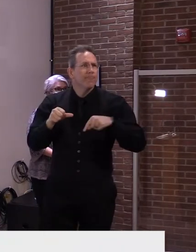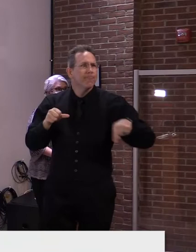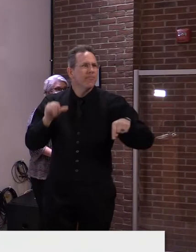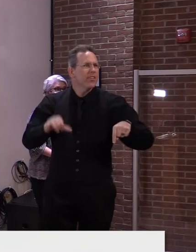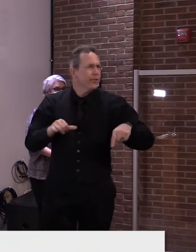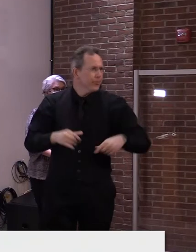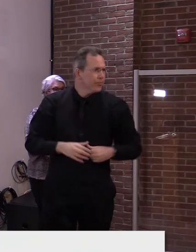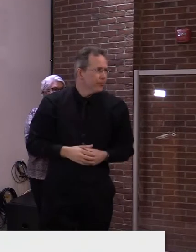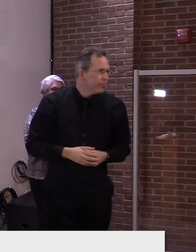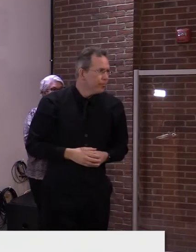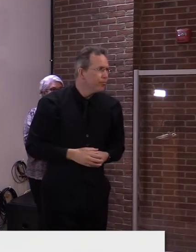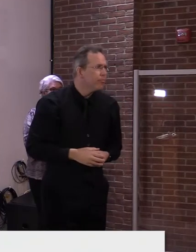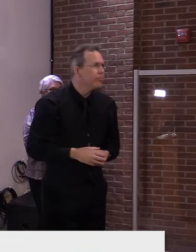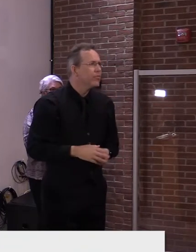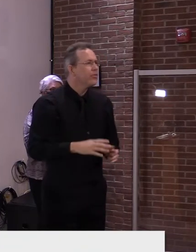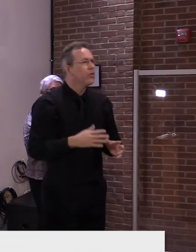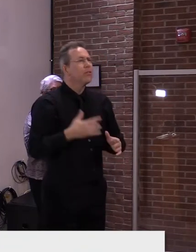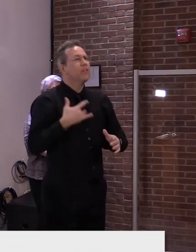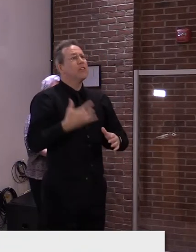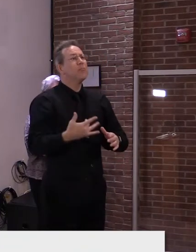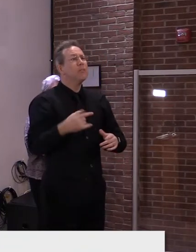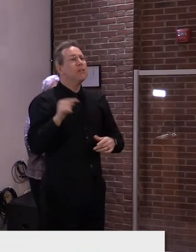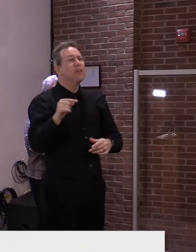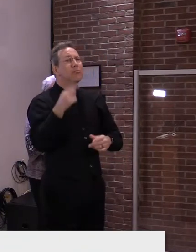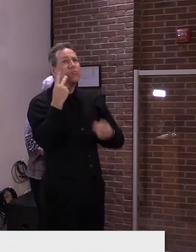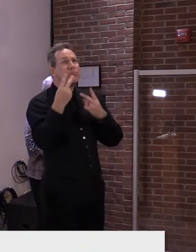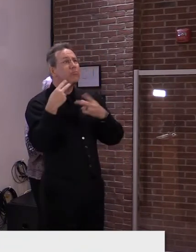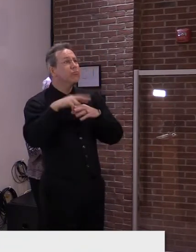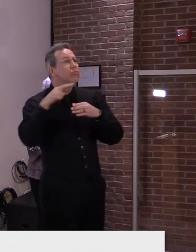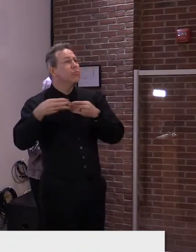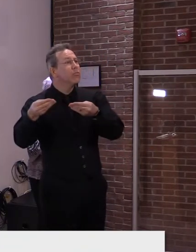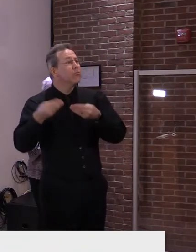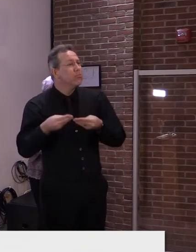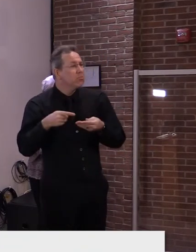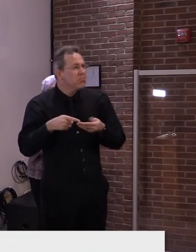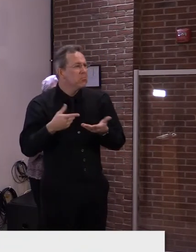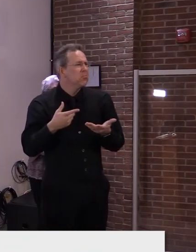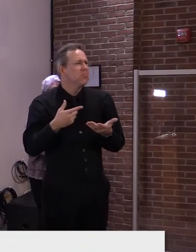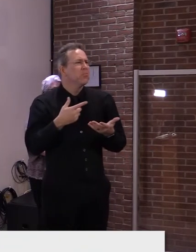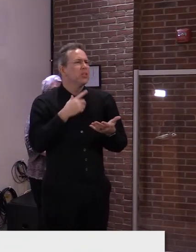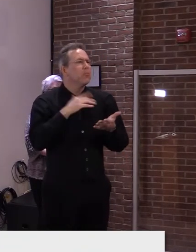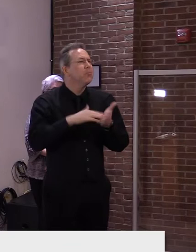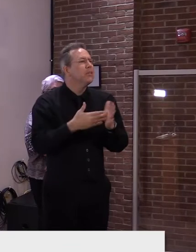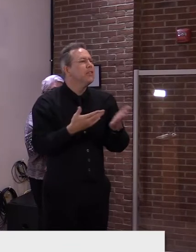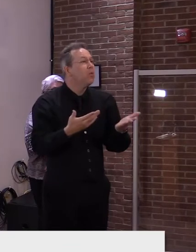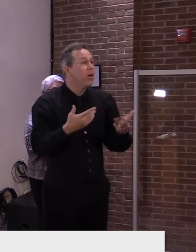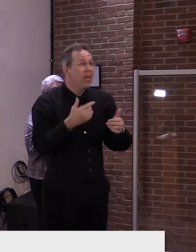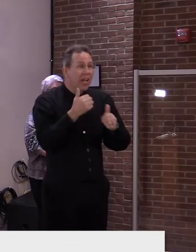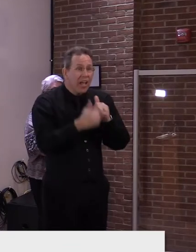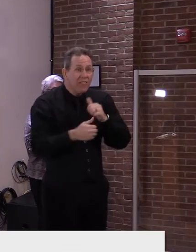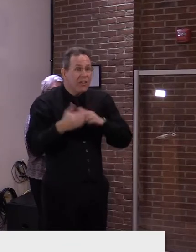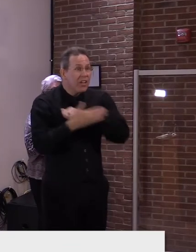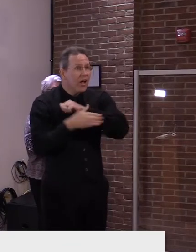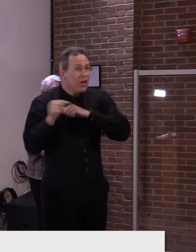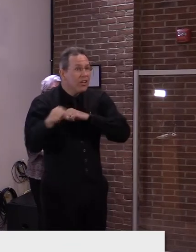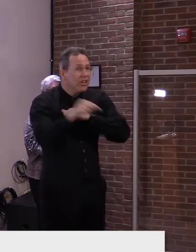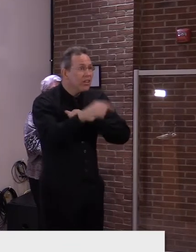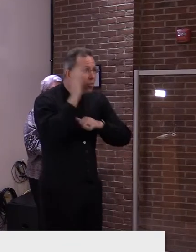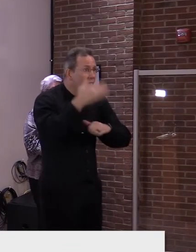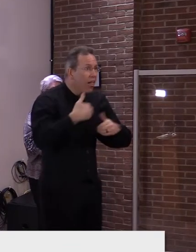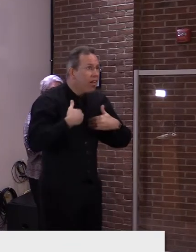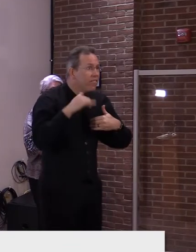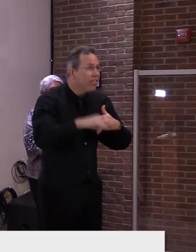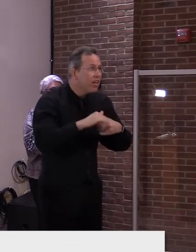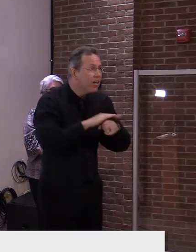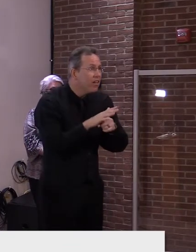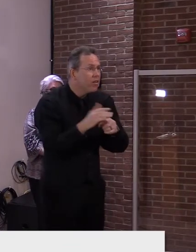variant. But that doesn't mean every county in Vermont has had that situation arise where it's that easy